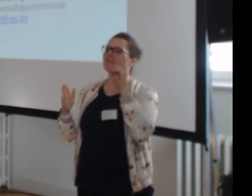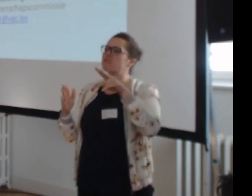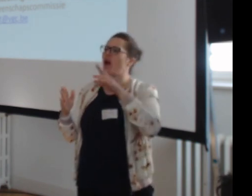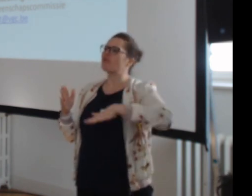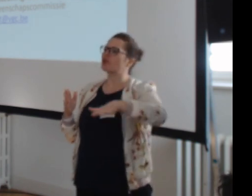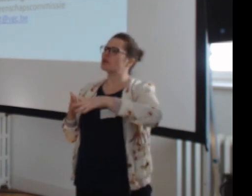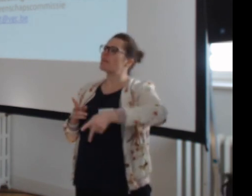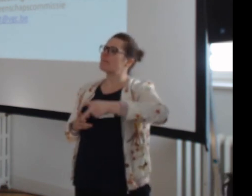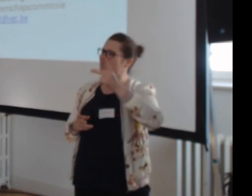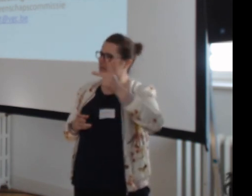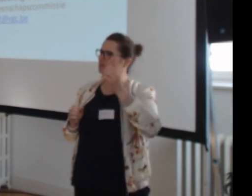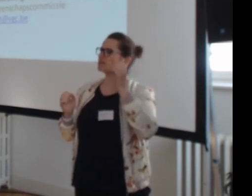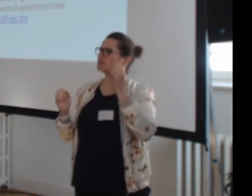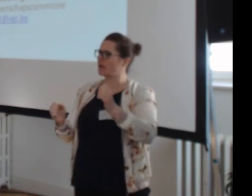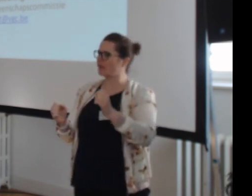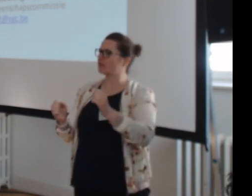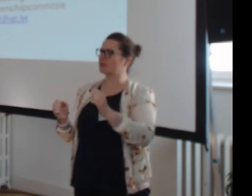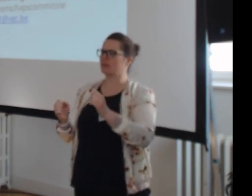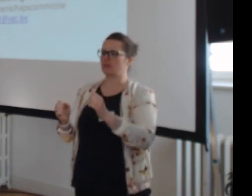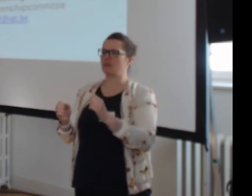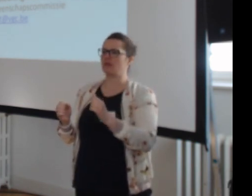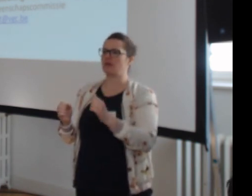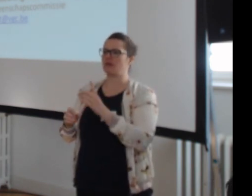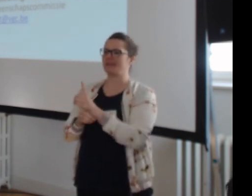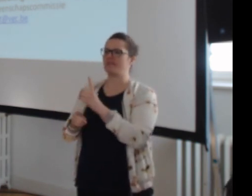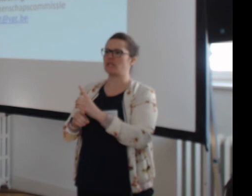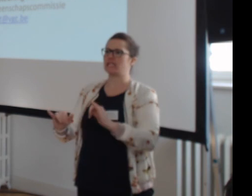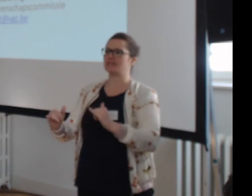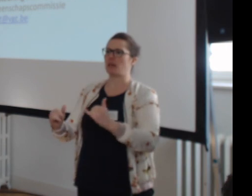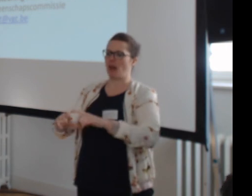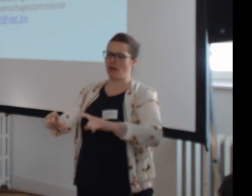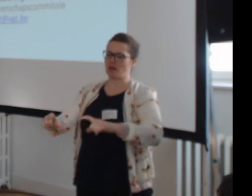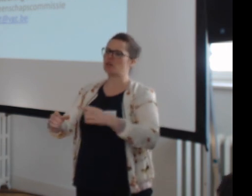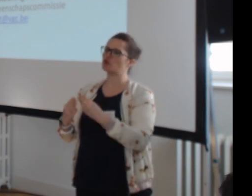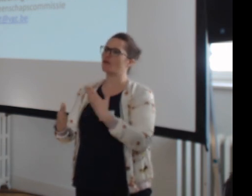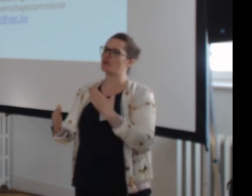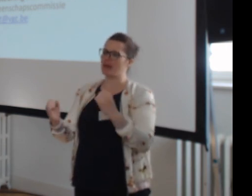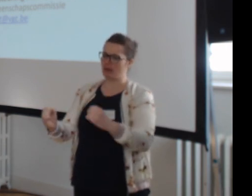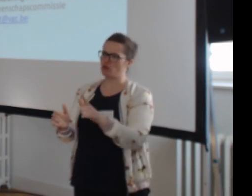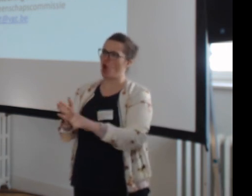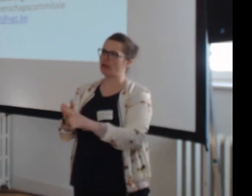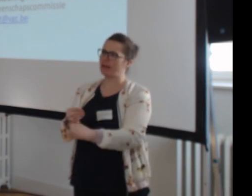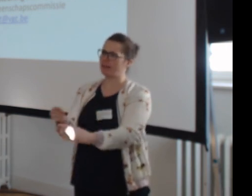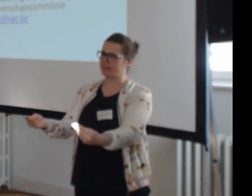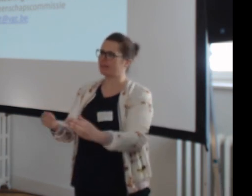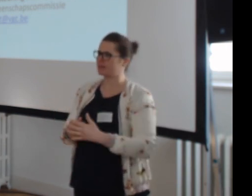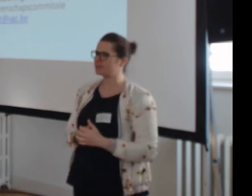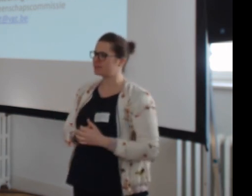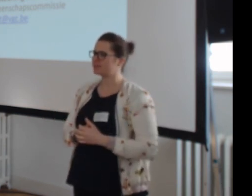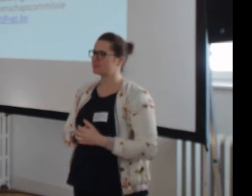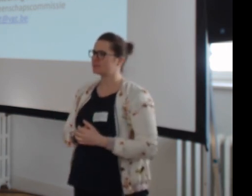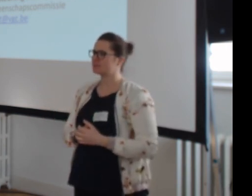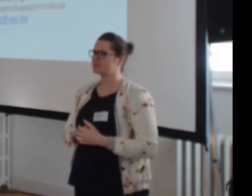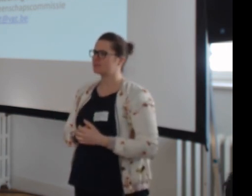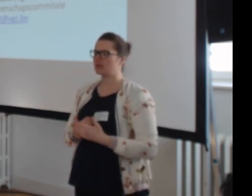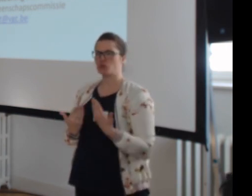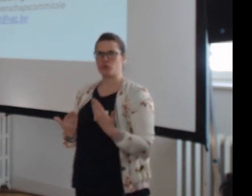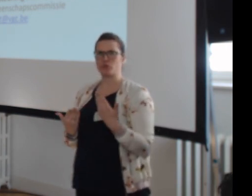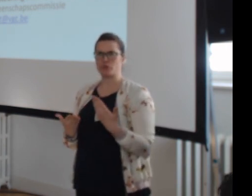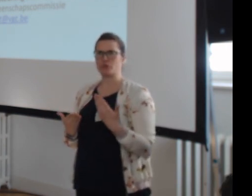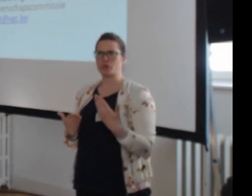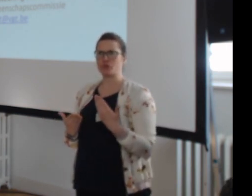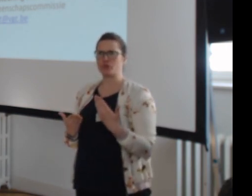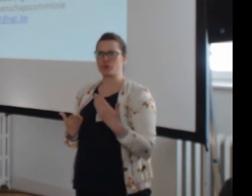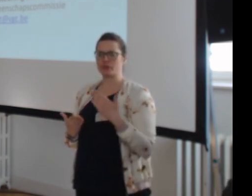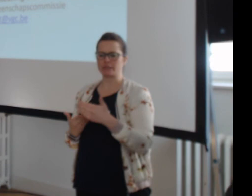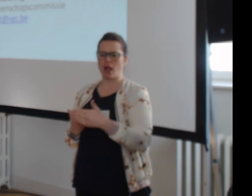do lend out DAISY players and DAISY software, but we are implementing, I think it will